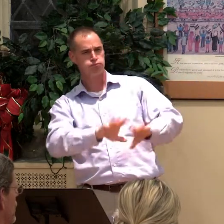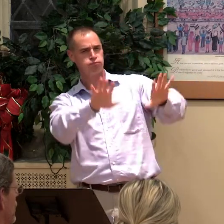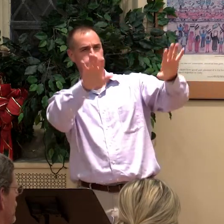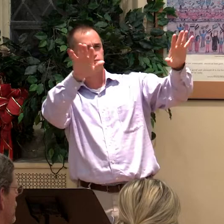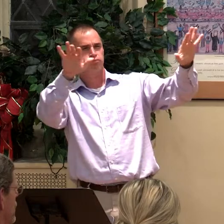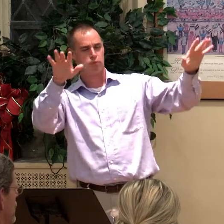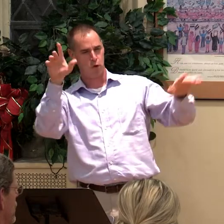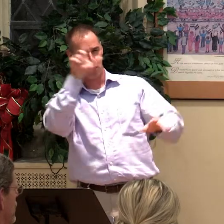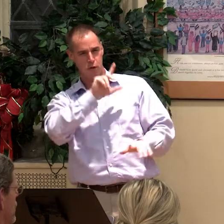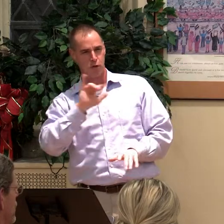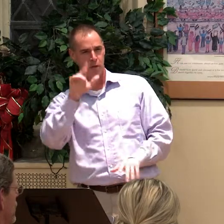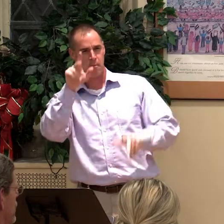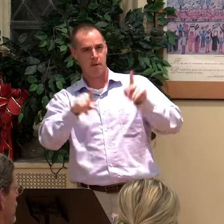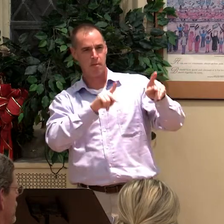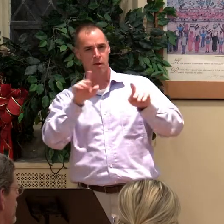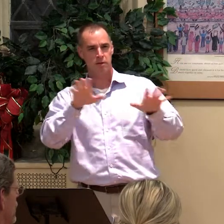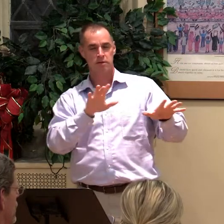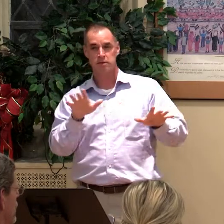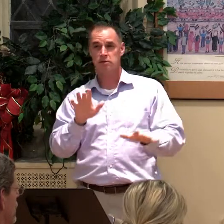sky.